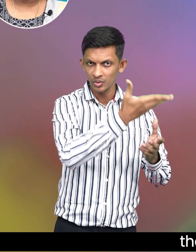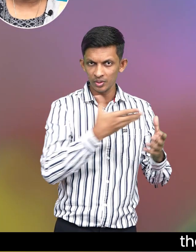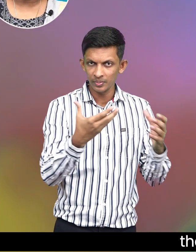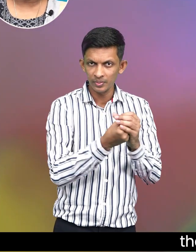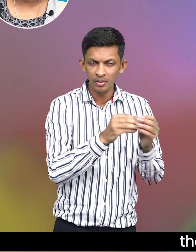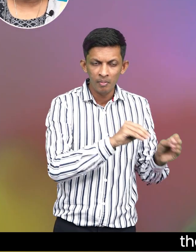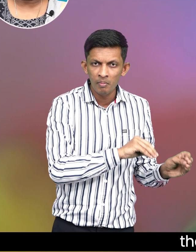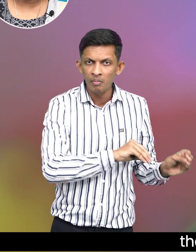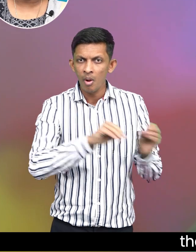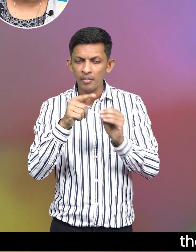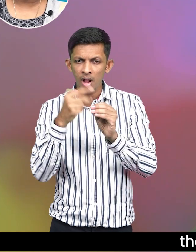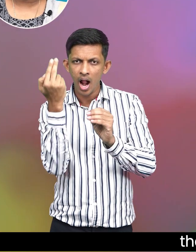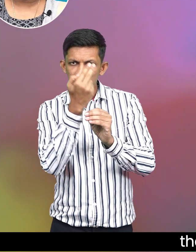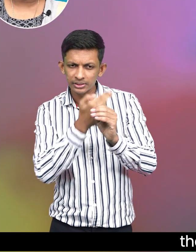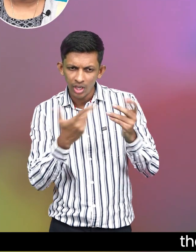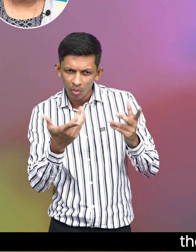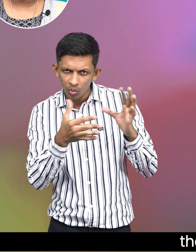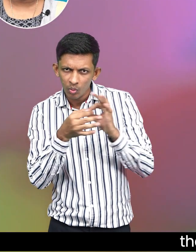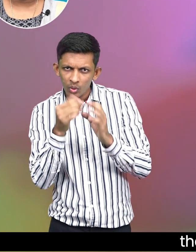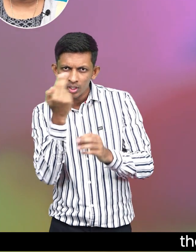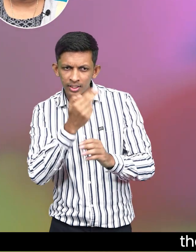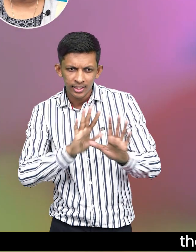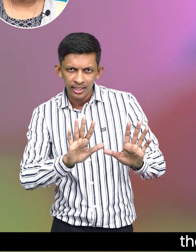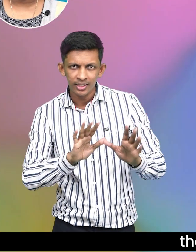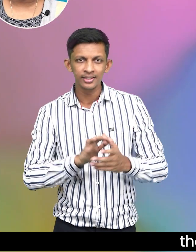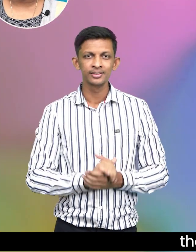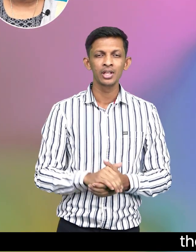classify the migration pattern,